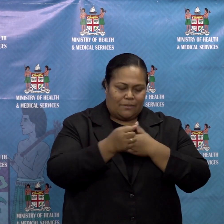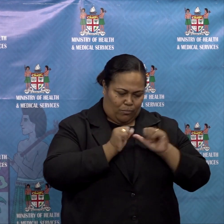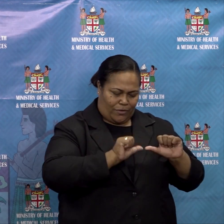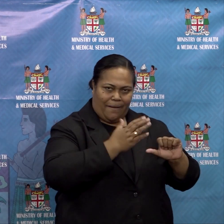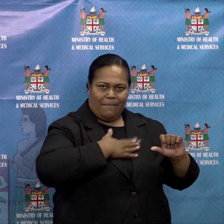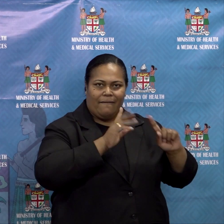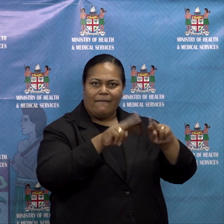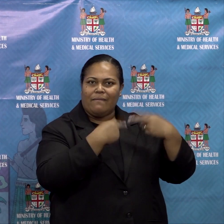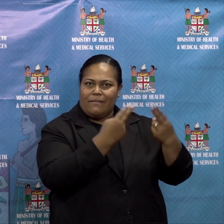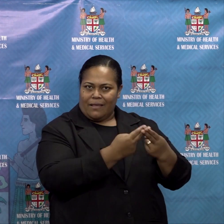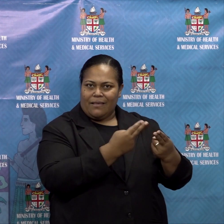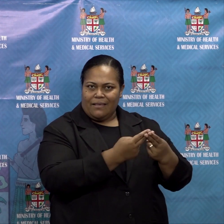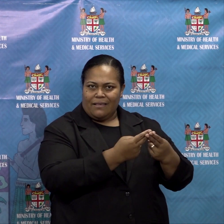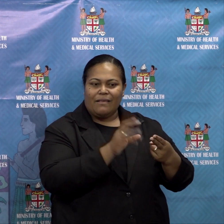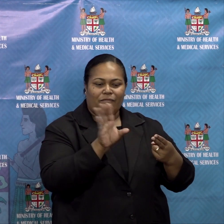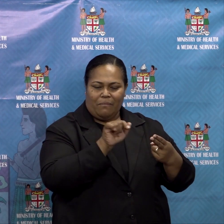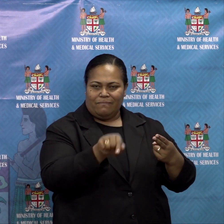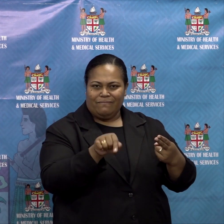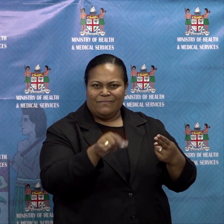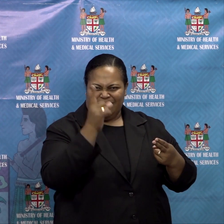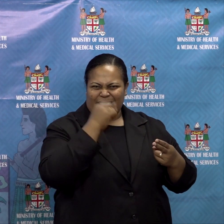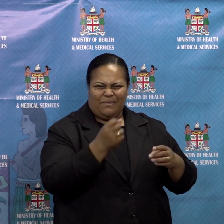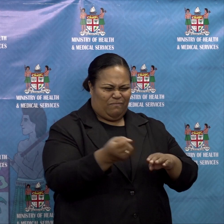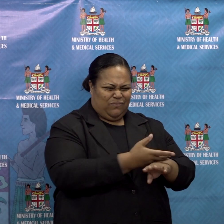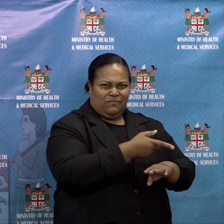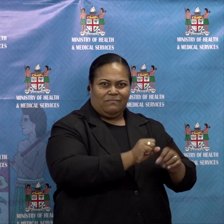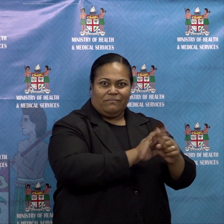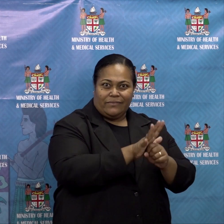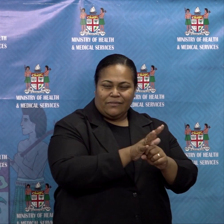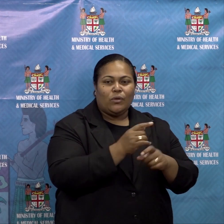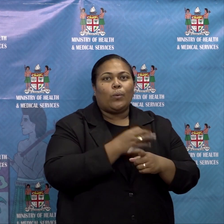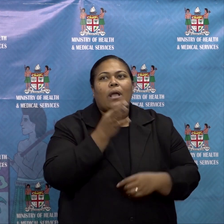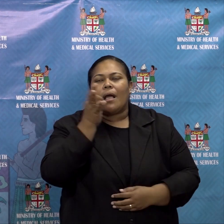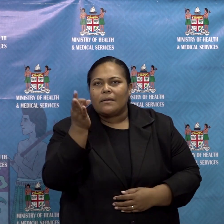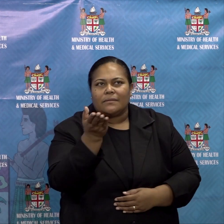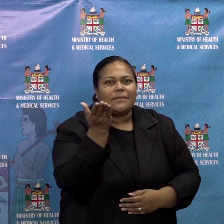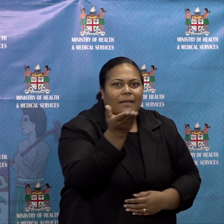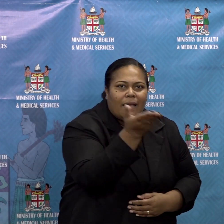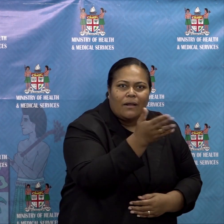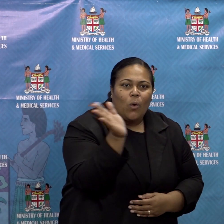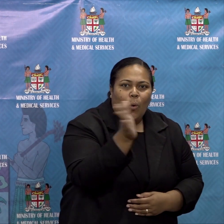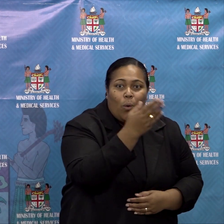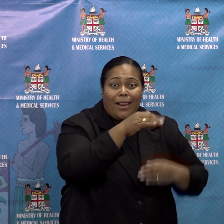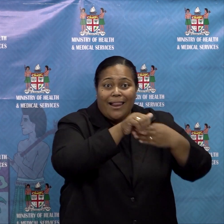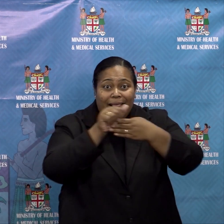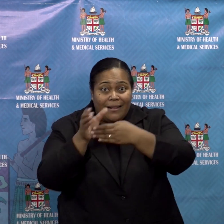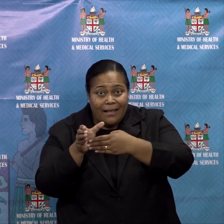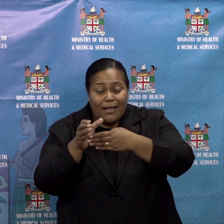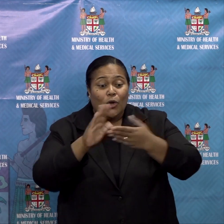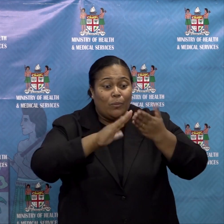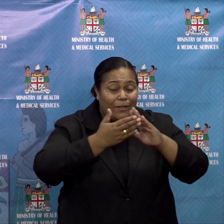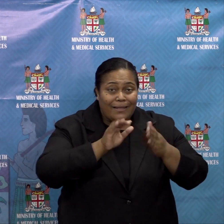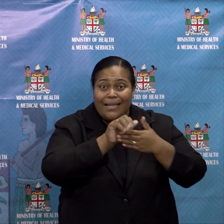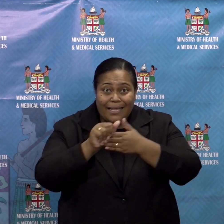family from a deadly disease. We ask our traditional leaders, our religious leaders, community